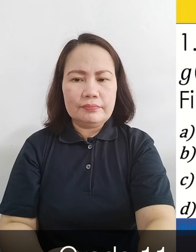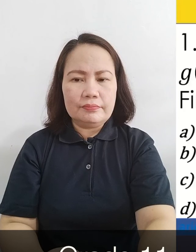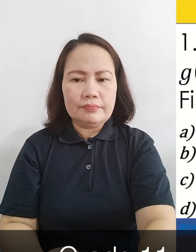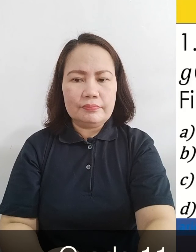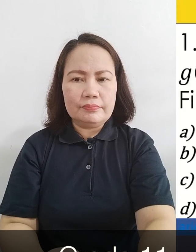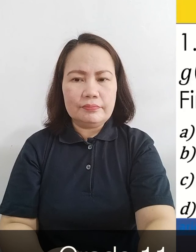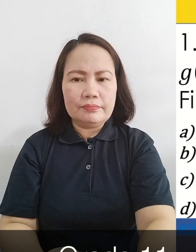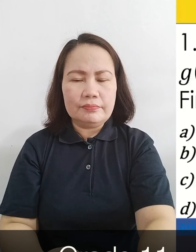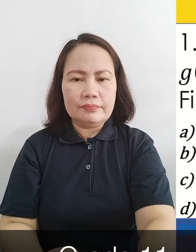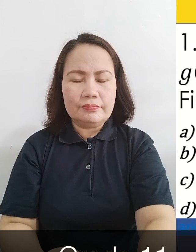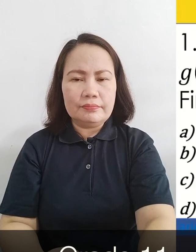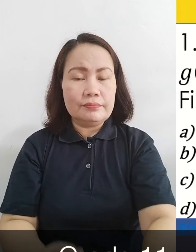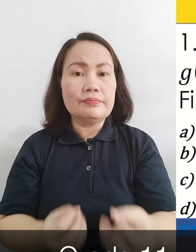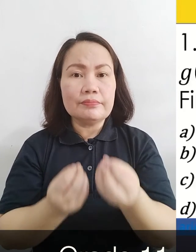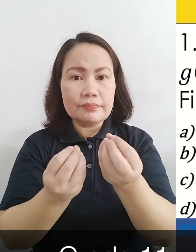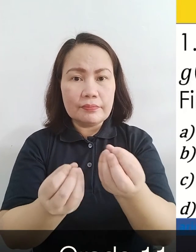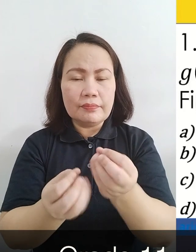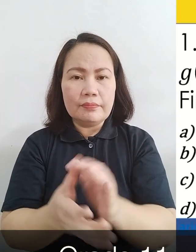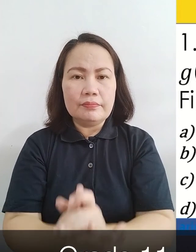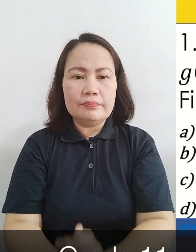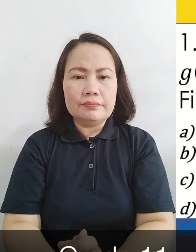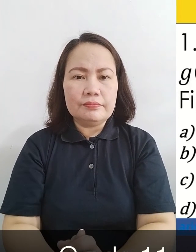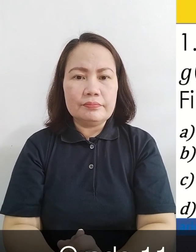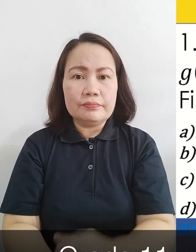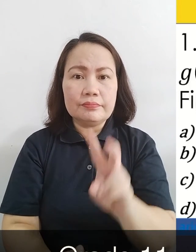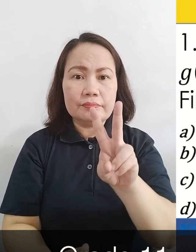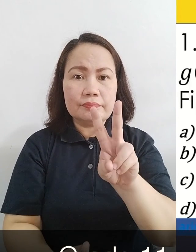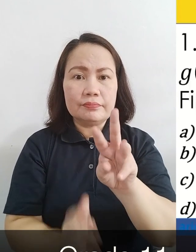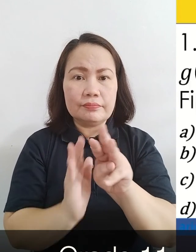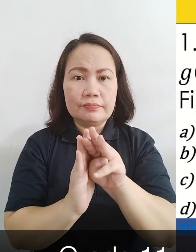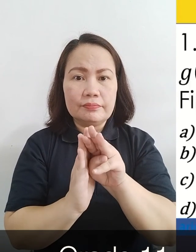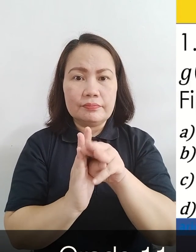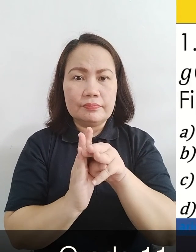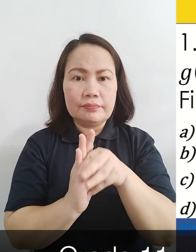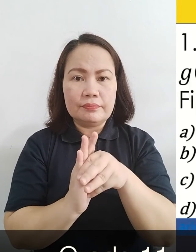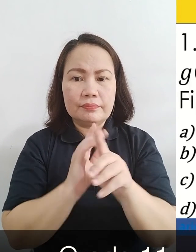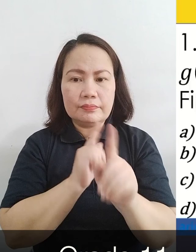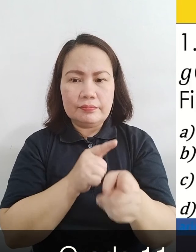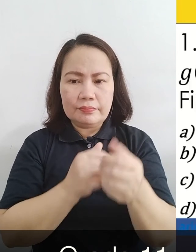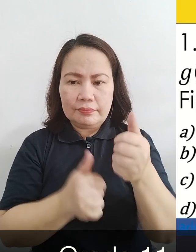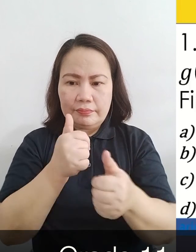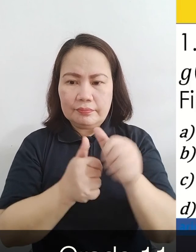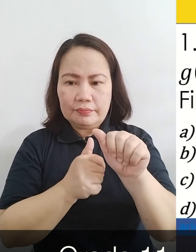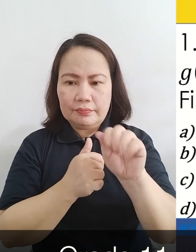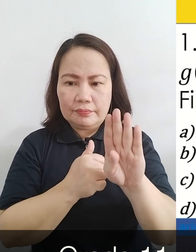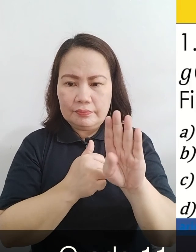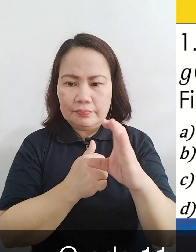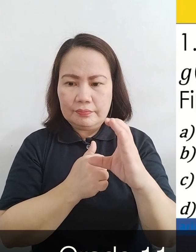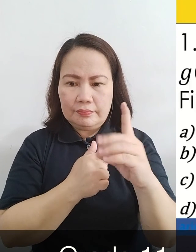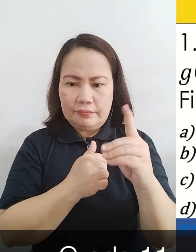Okay, I'll give you 2 minutes to answer this.